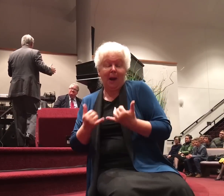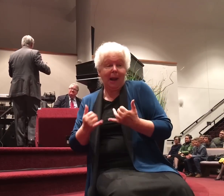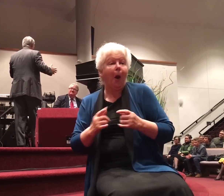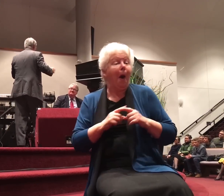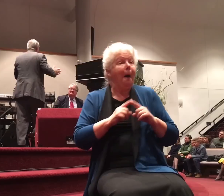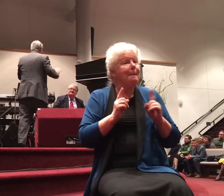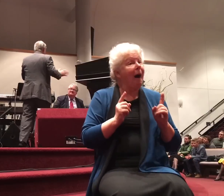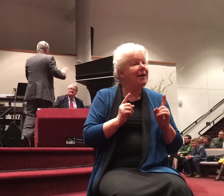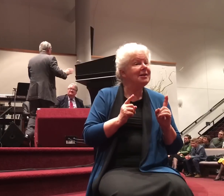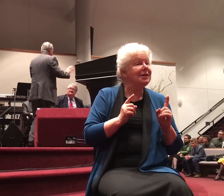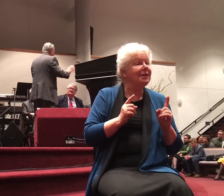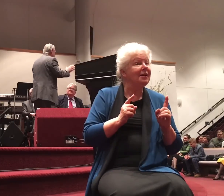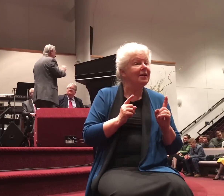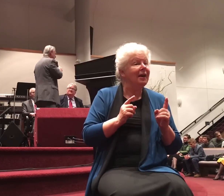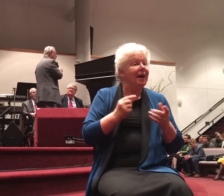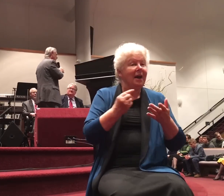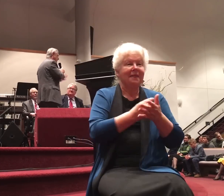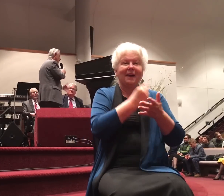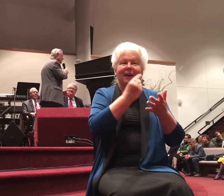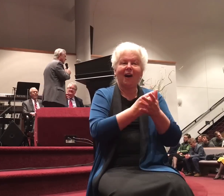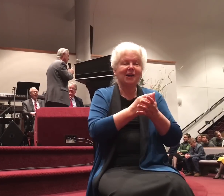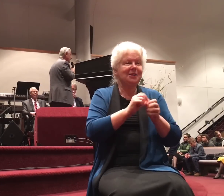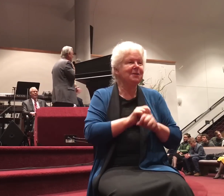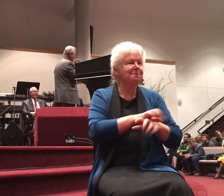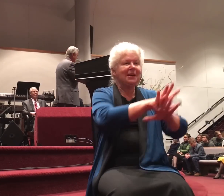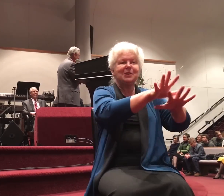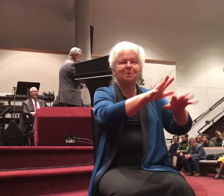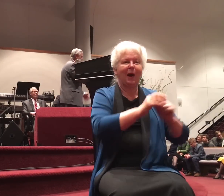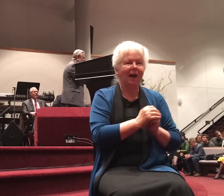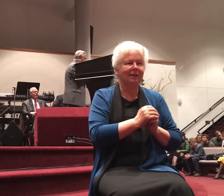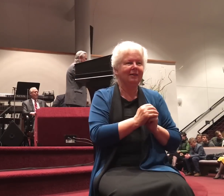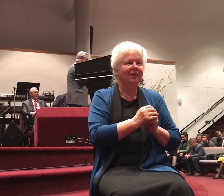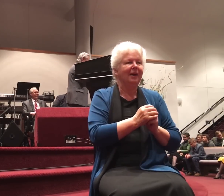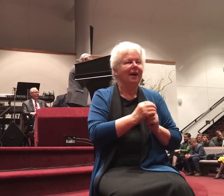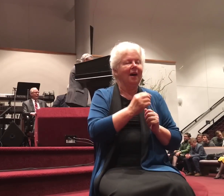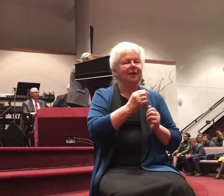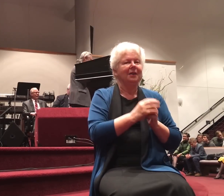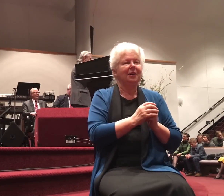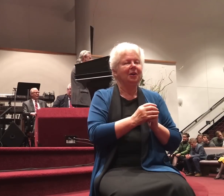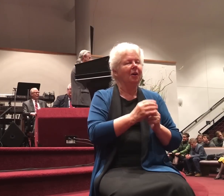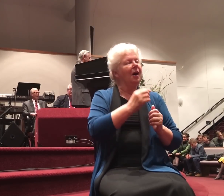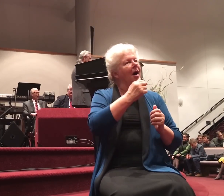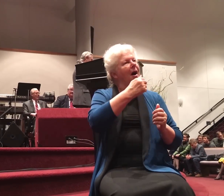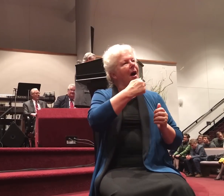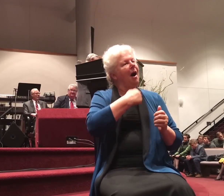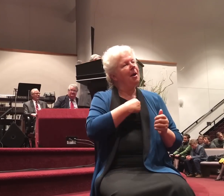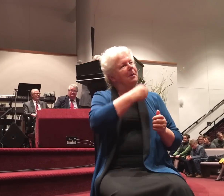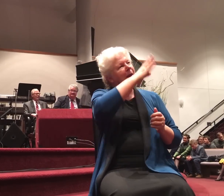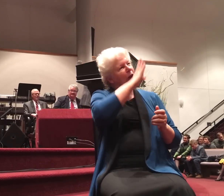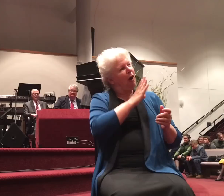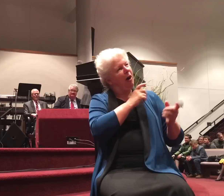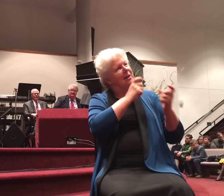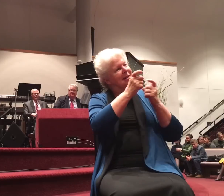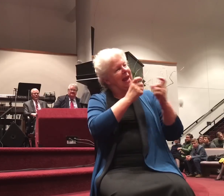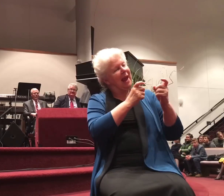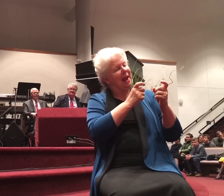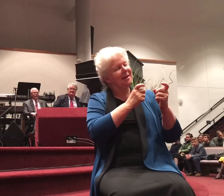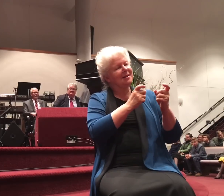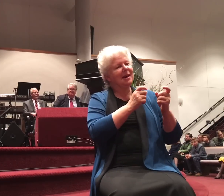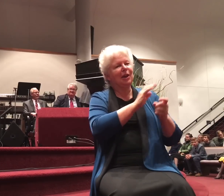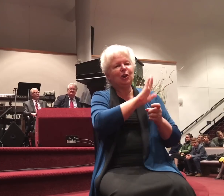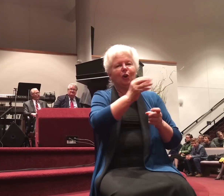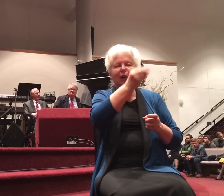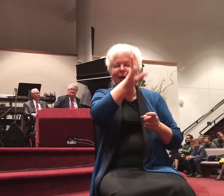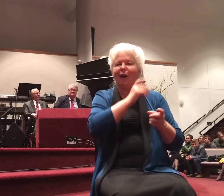but the gospel is going forth. I'm in God's hands. You're in God's hands. What you need to remember is God is